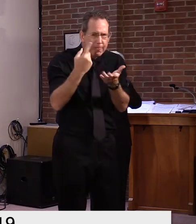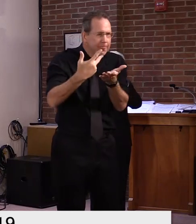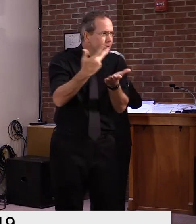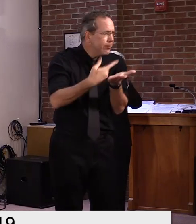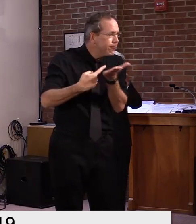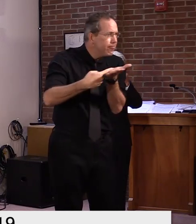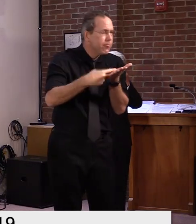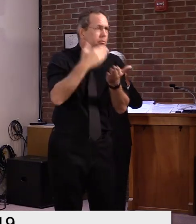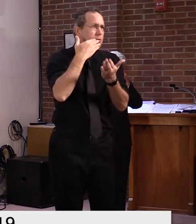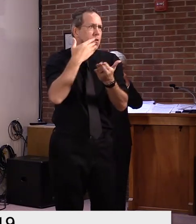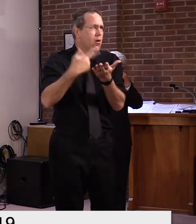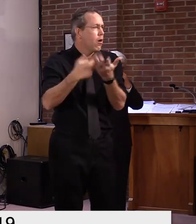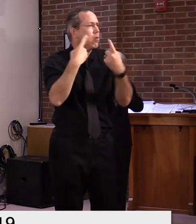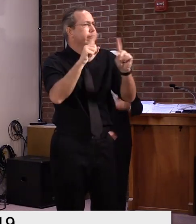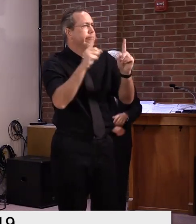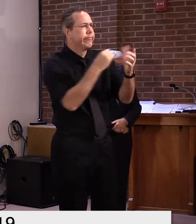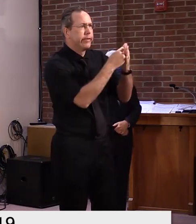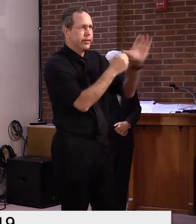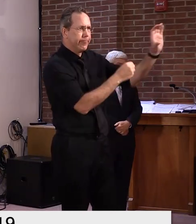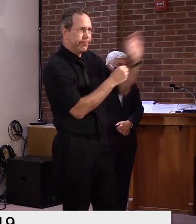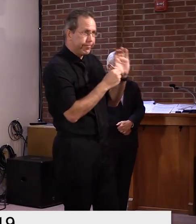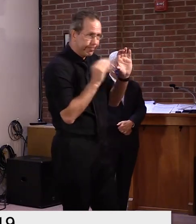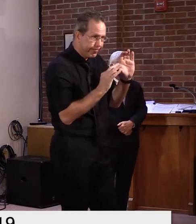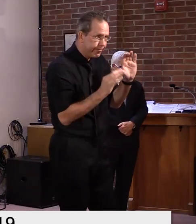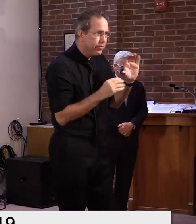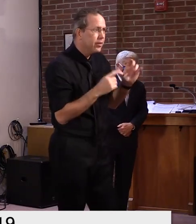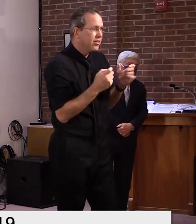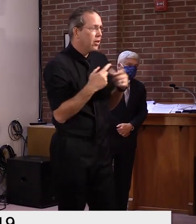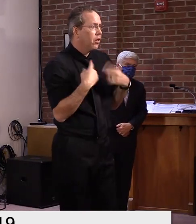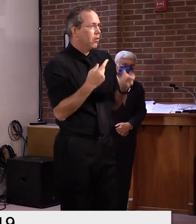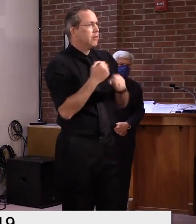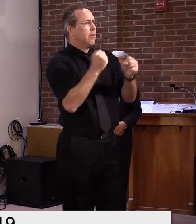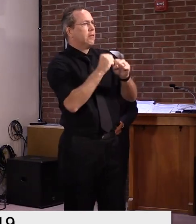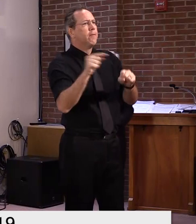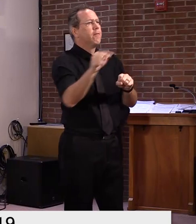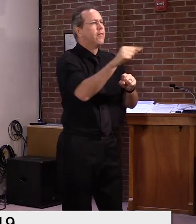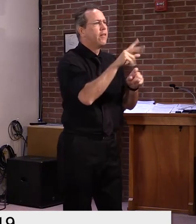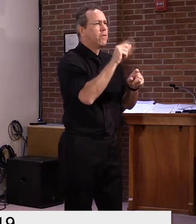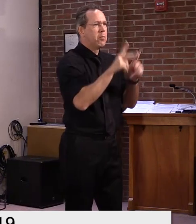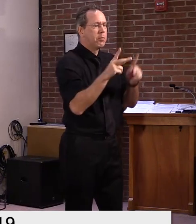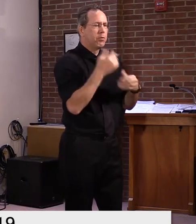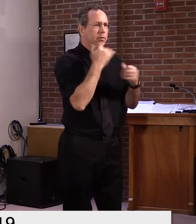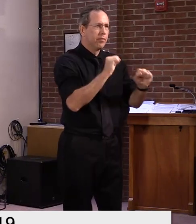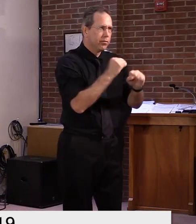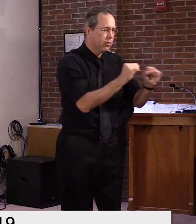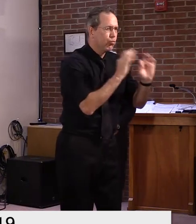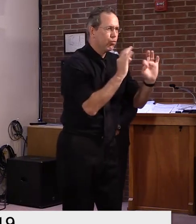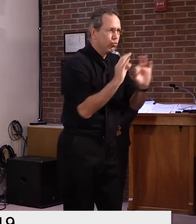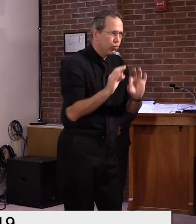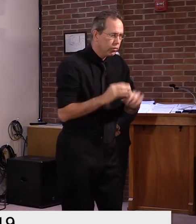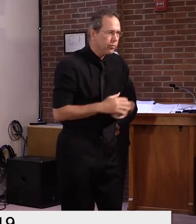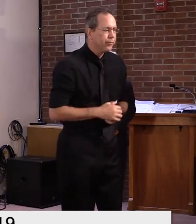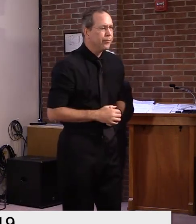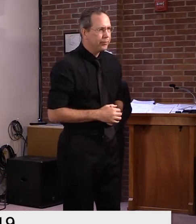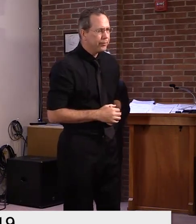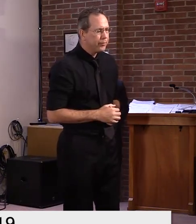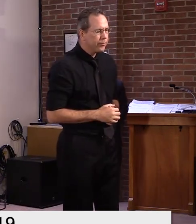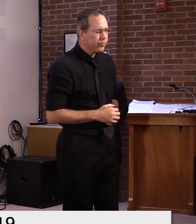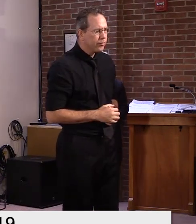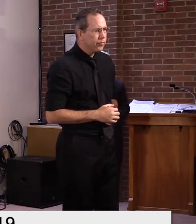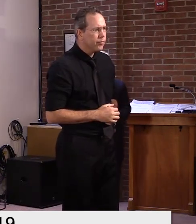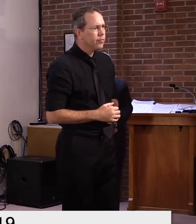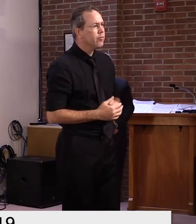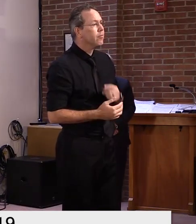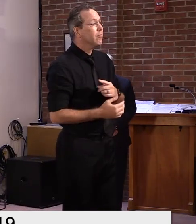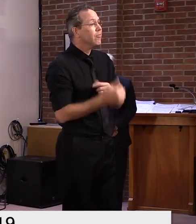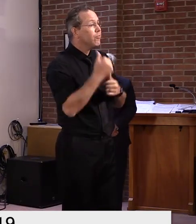because it's literally been life-saving for our state. At that point, nearly all non-essential business